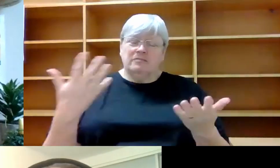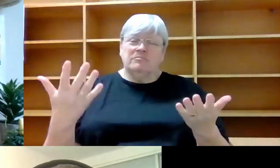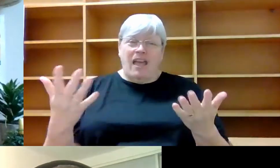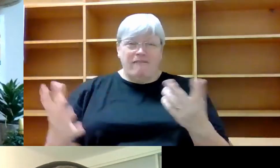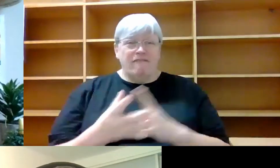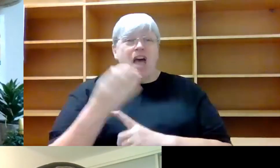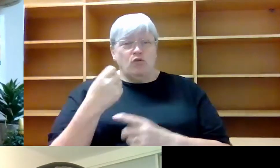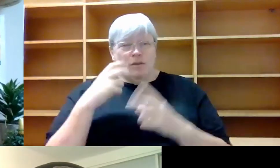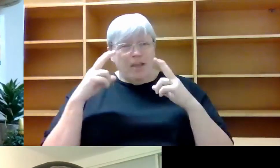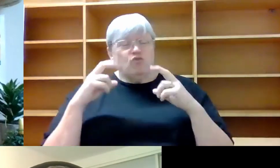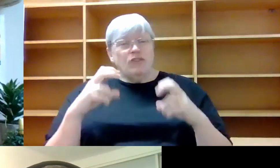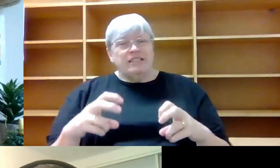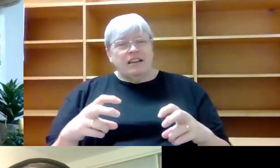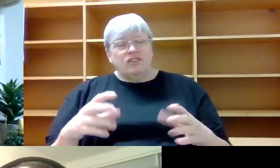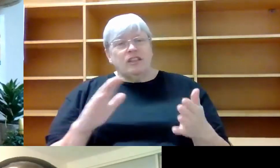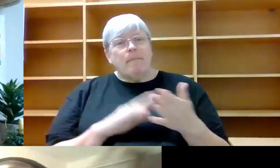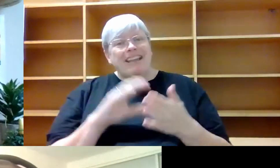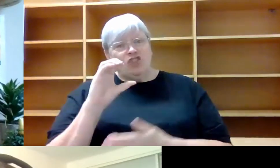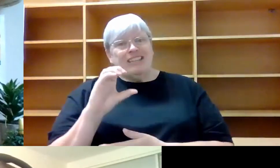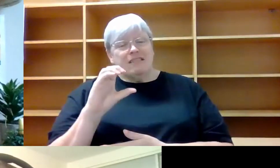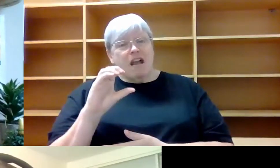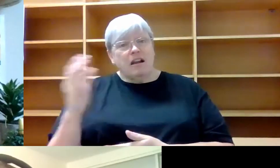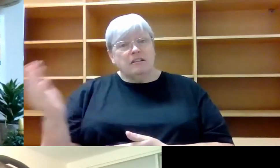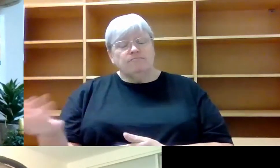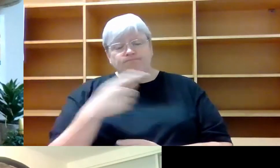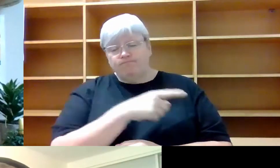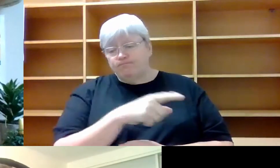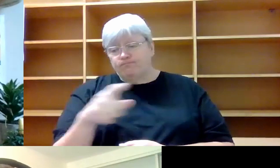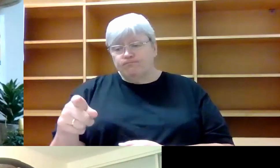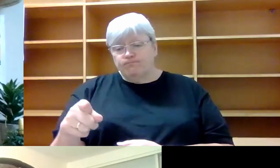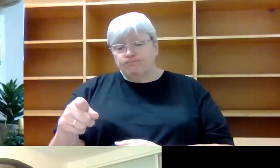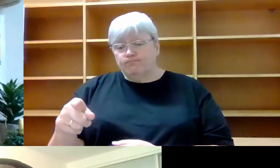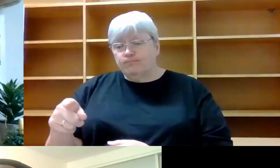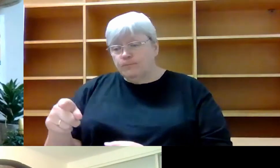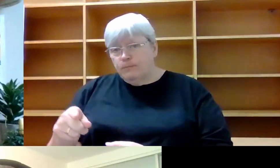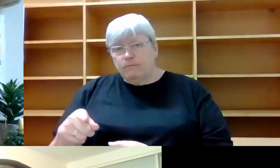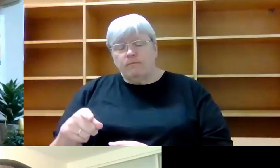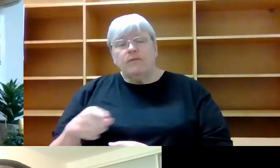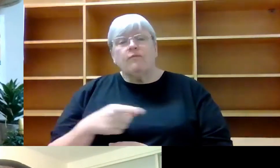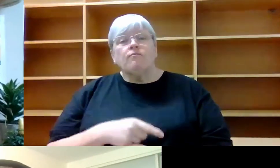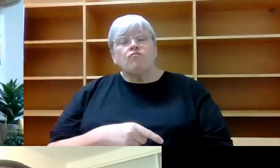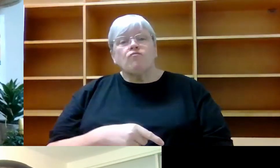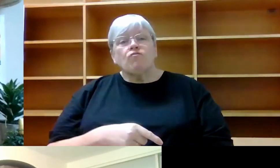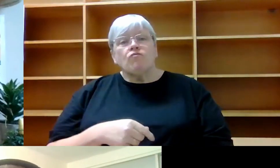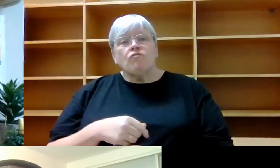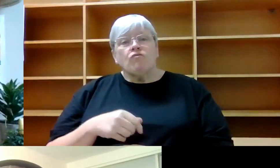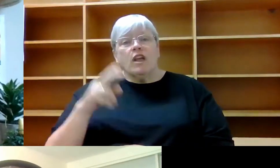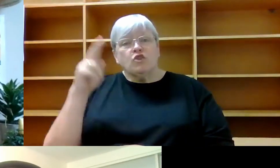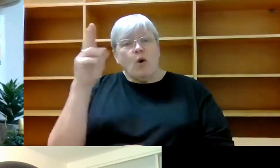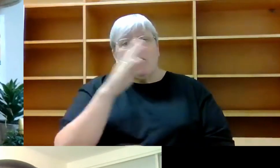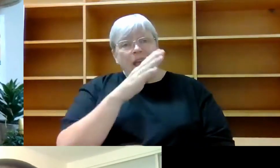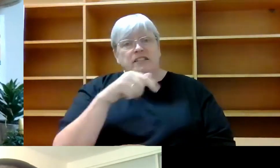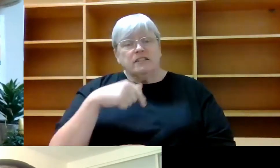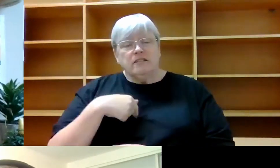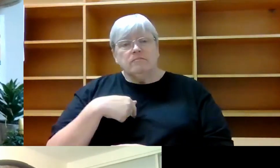Manchester, where in the northwest of the country, in England, where the Industrial Revolution